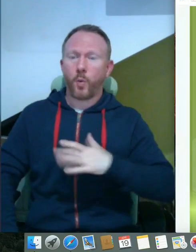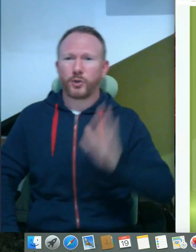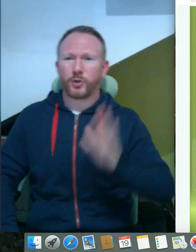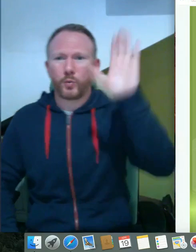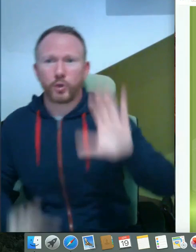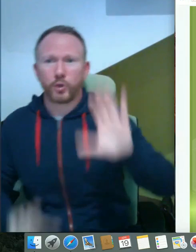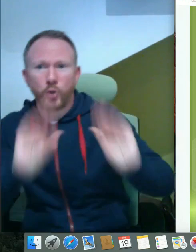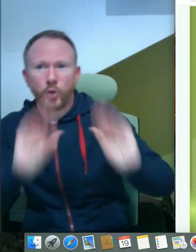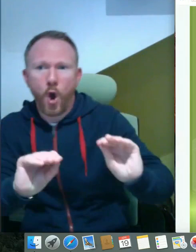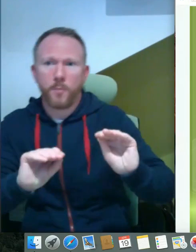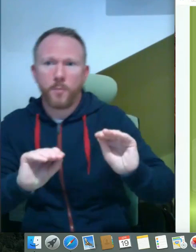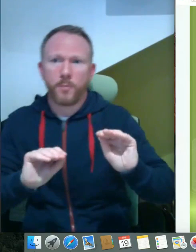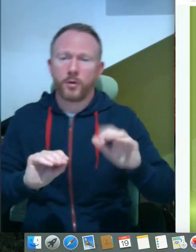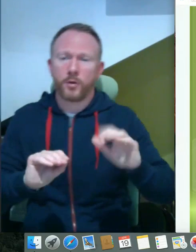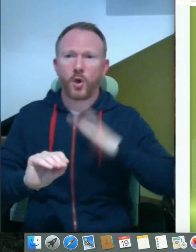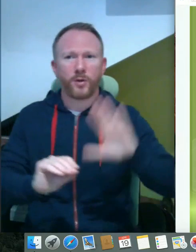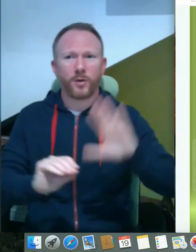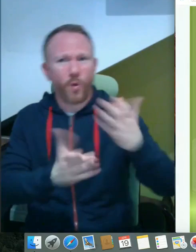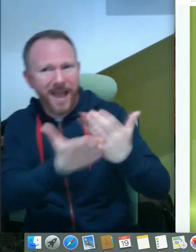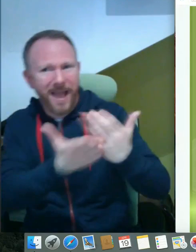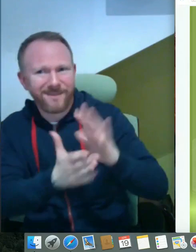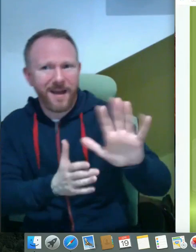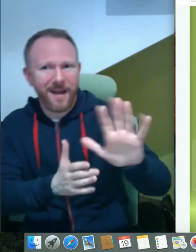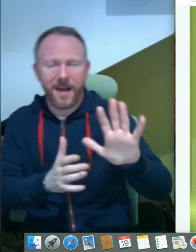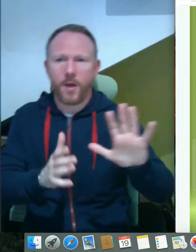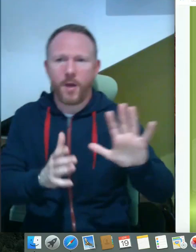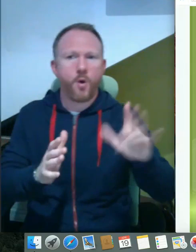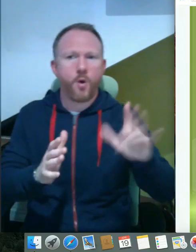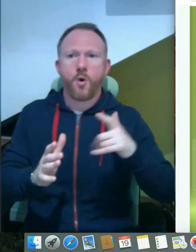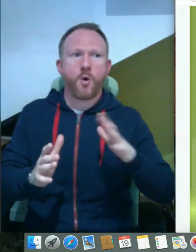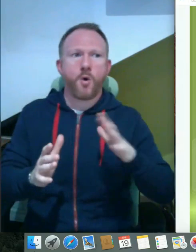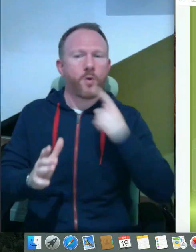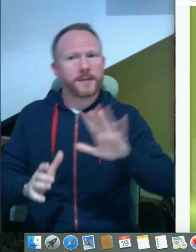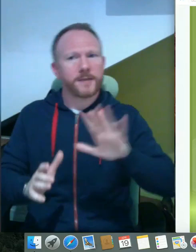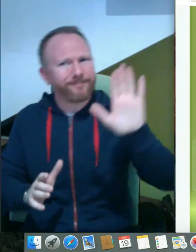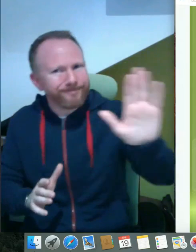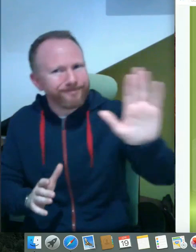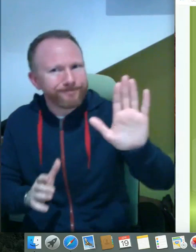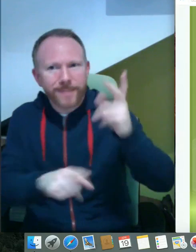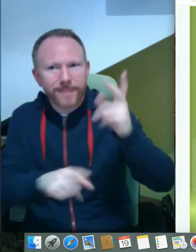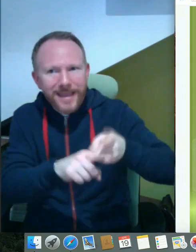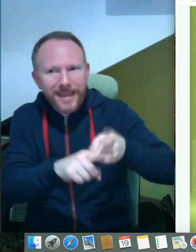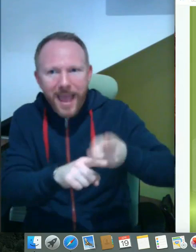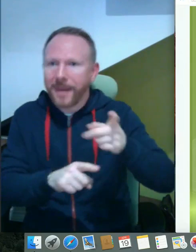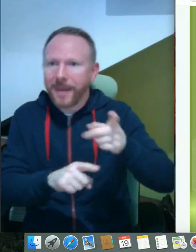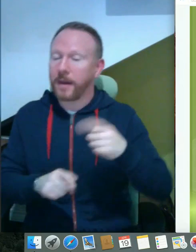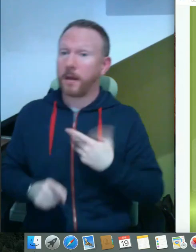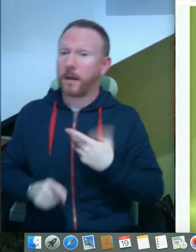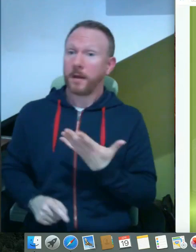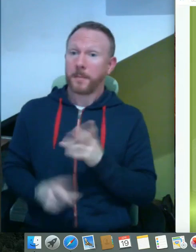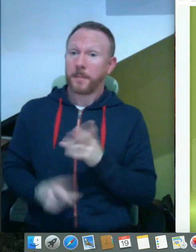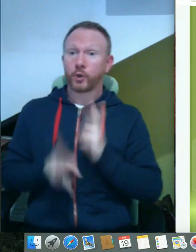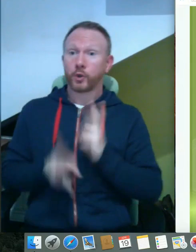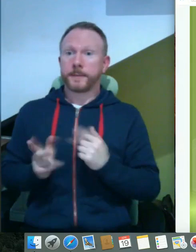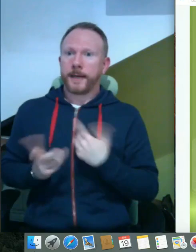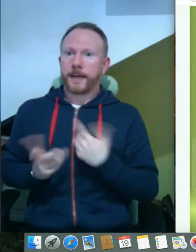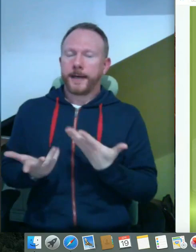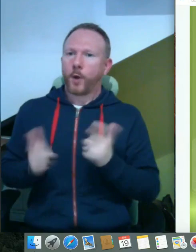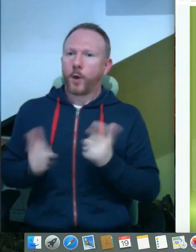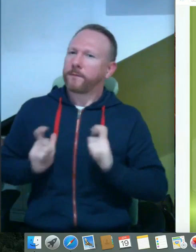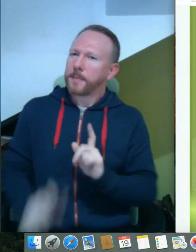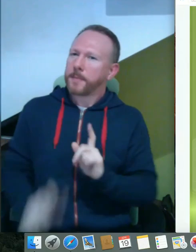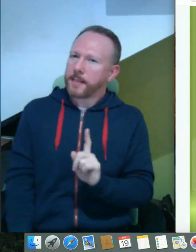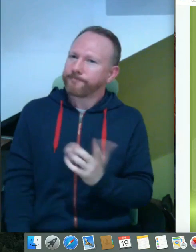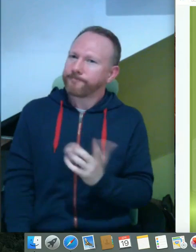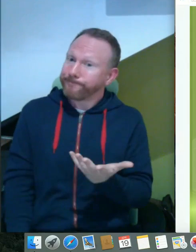and to interrupt appropriately. One of the elements that is